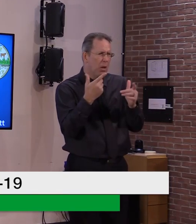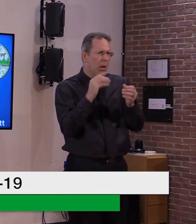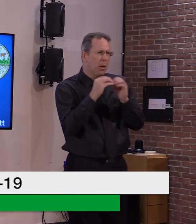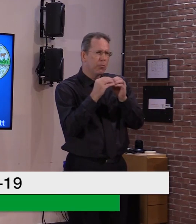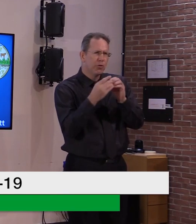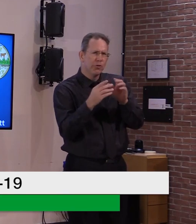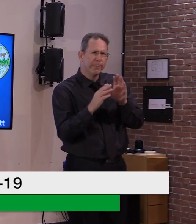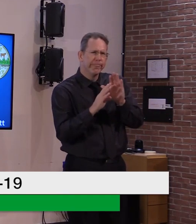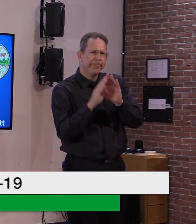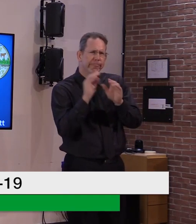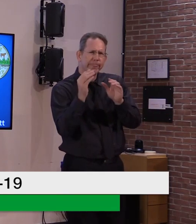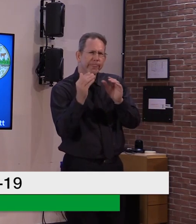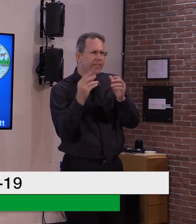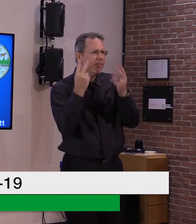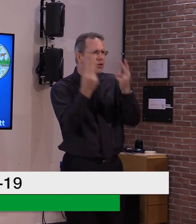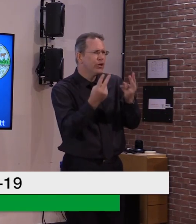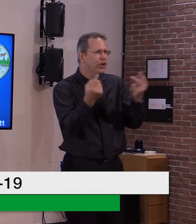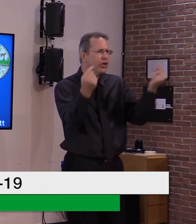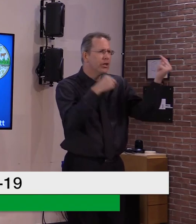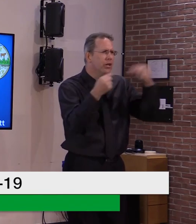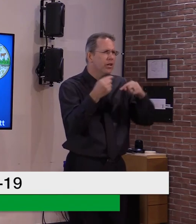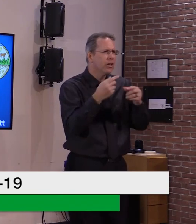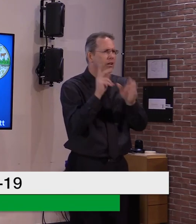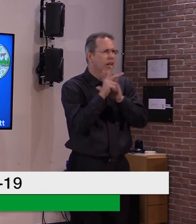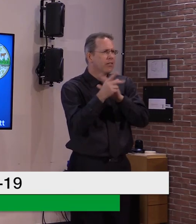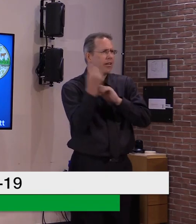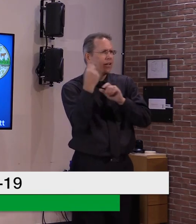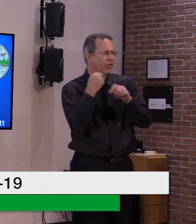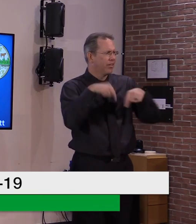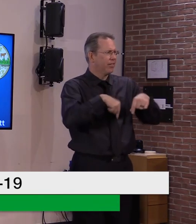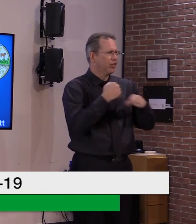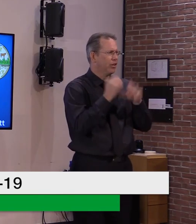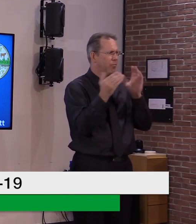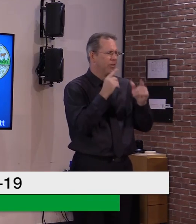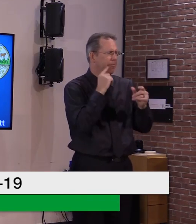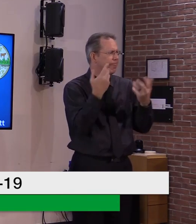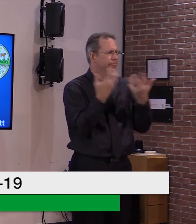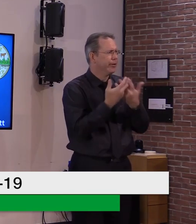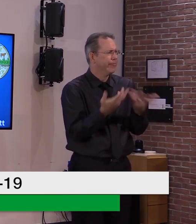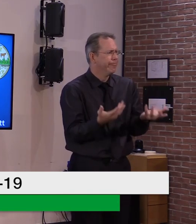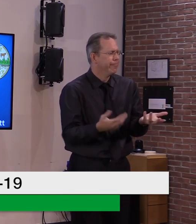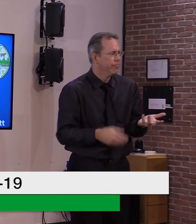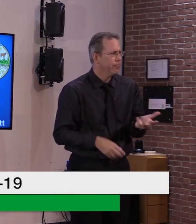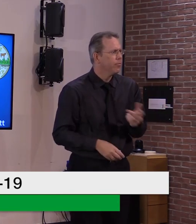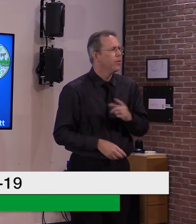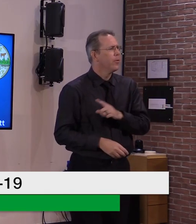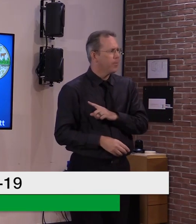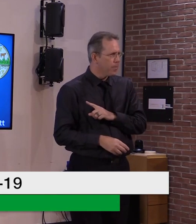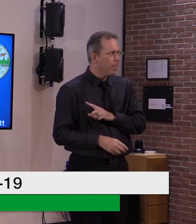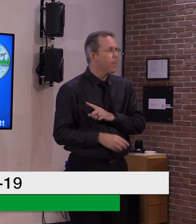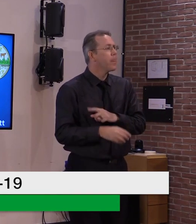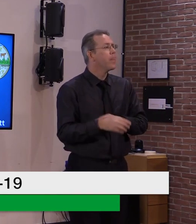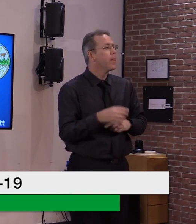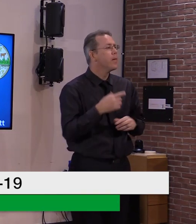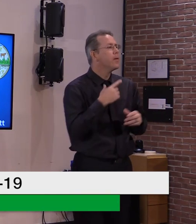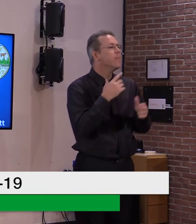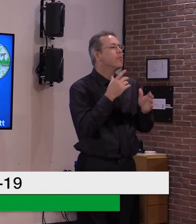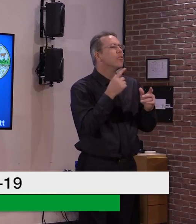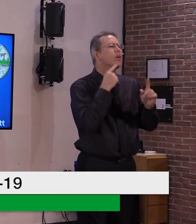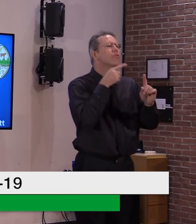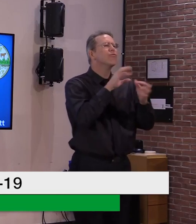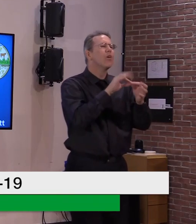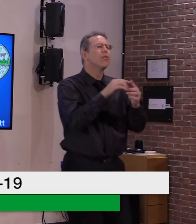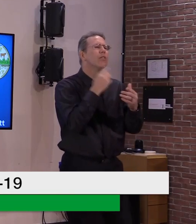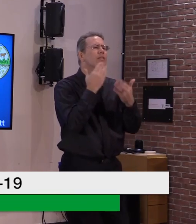occurred during the thanksgiving weekend we said it was over a hundred thousand people we think maybe it was more like 125